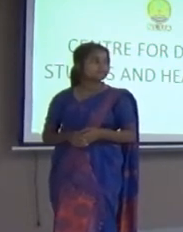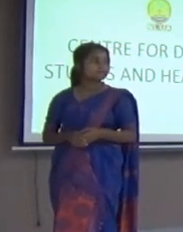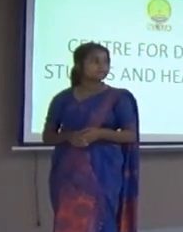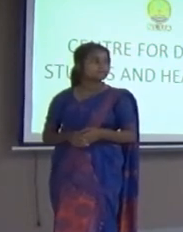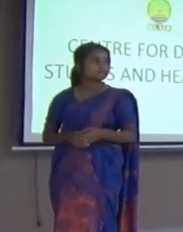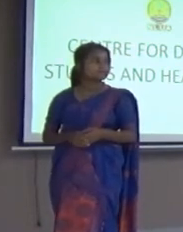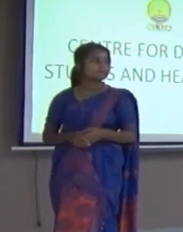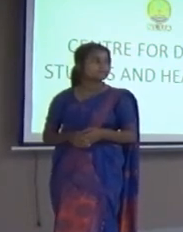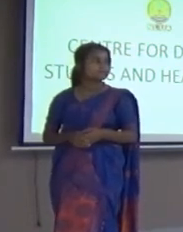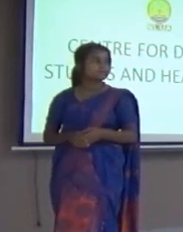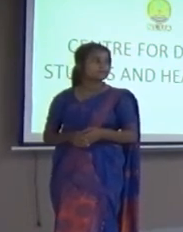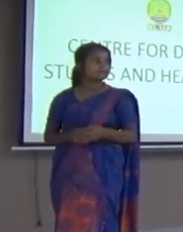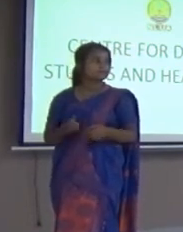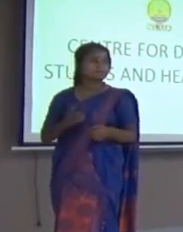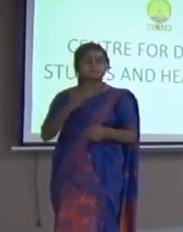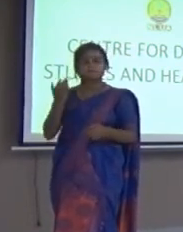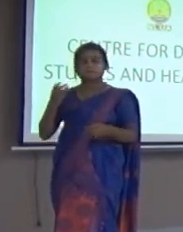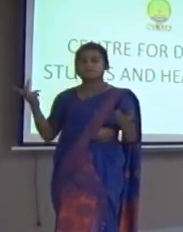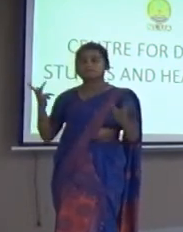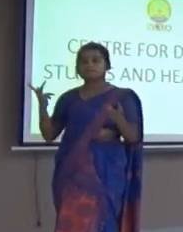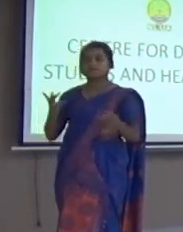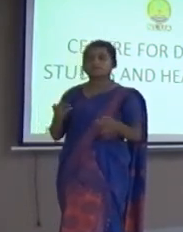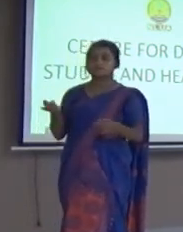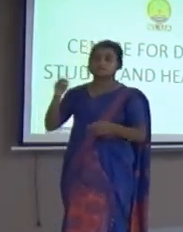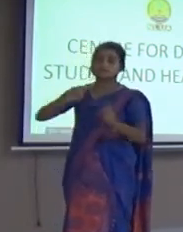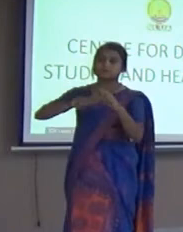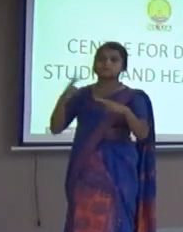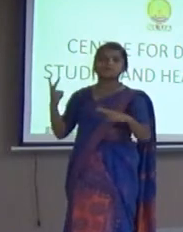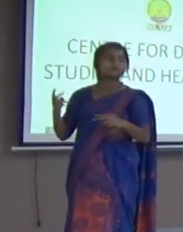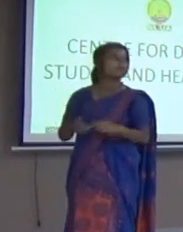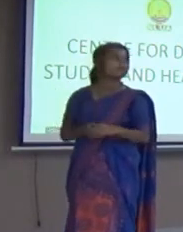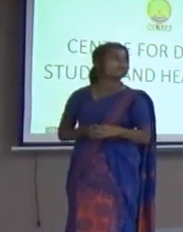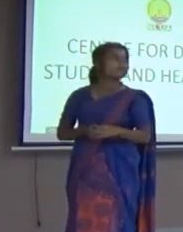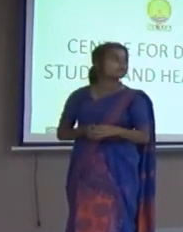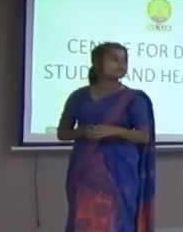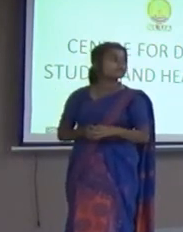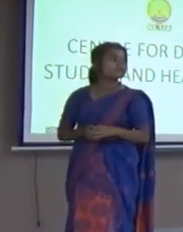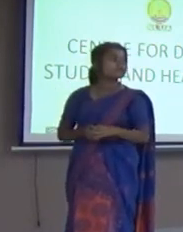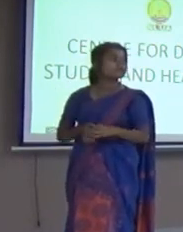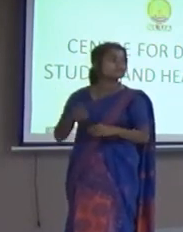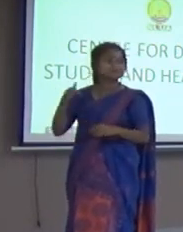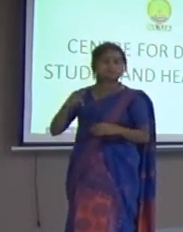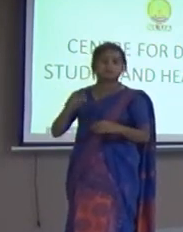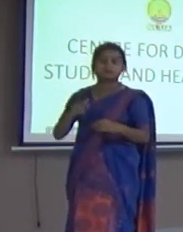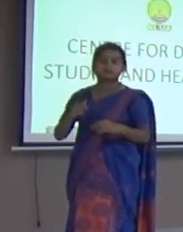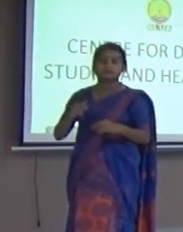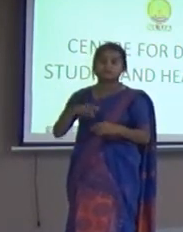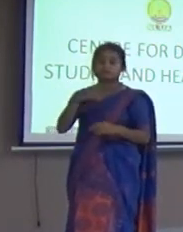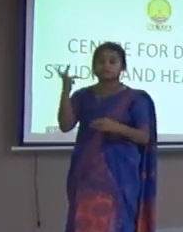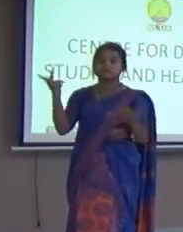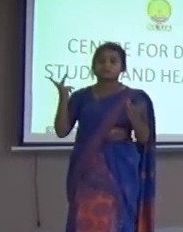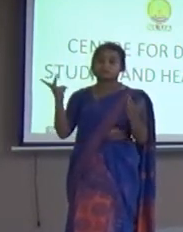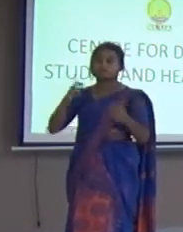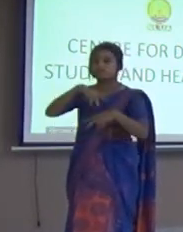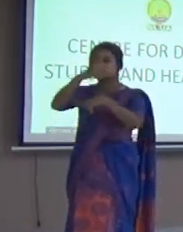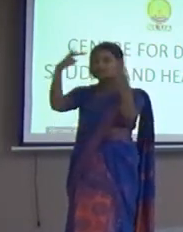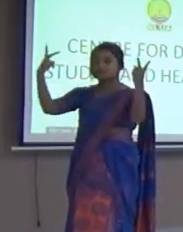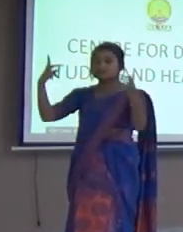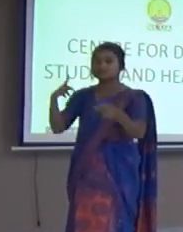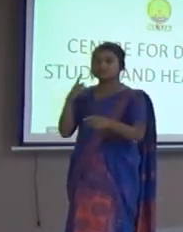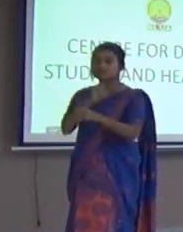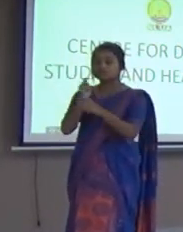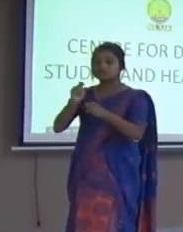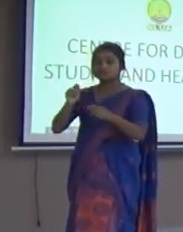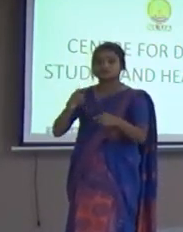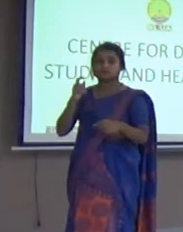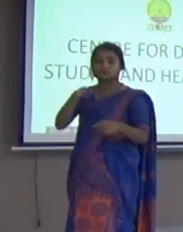But while we say that we are going to begin a paradigm shift, it was probably a matter of coincidence that while I was working with Sachin sir